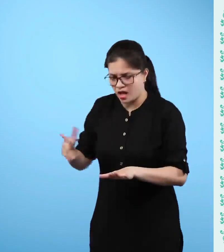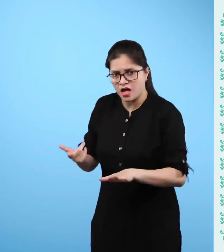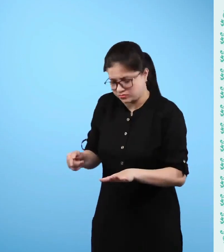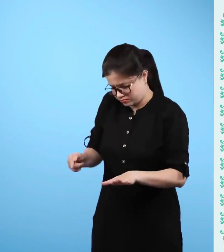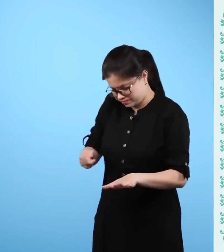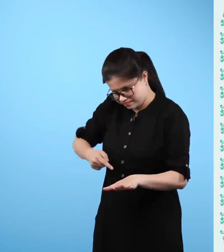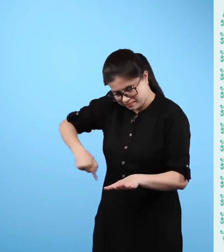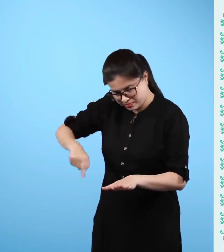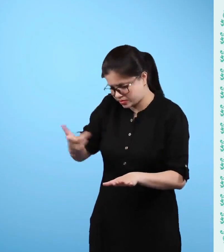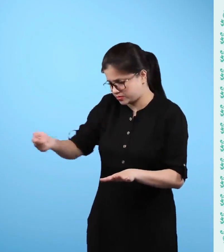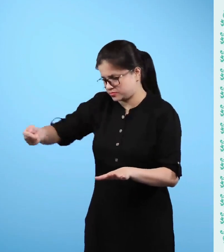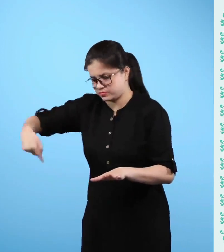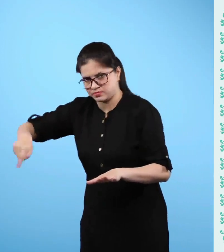Circle them on the floor map.